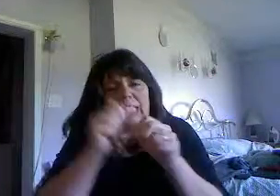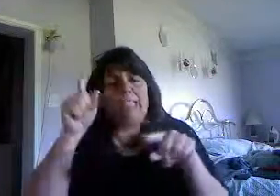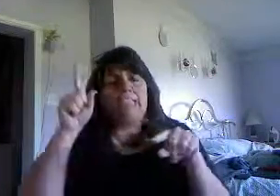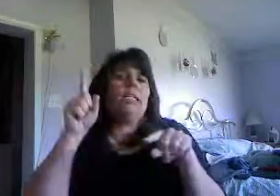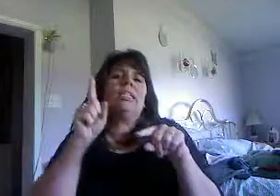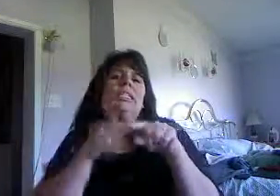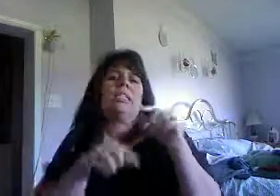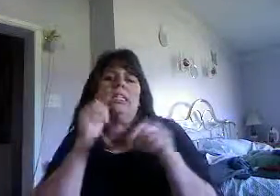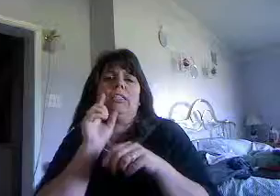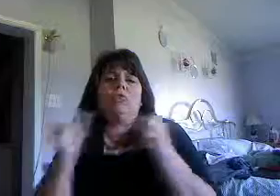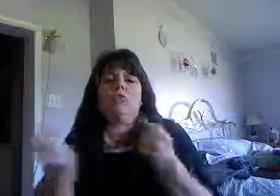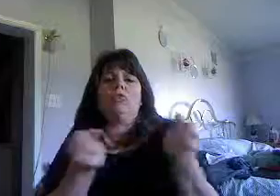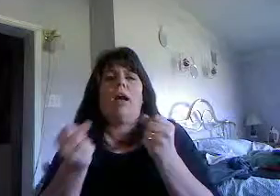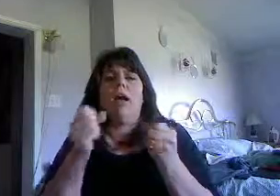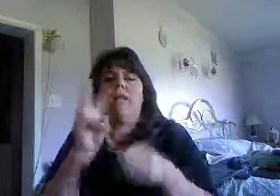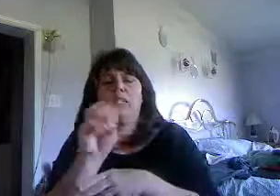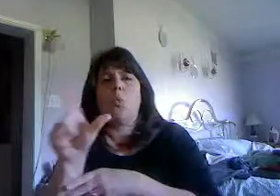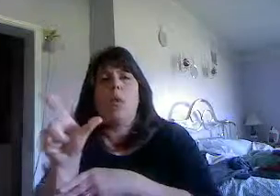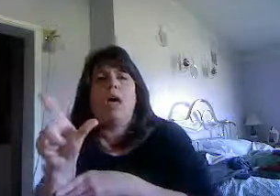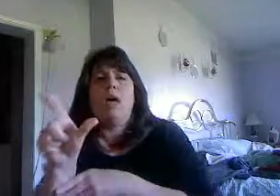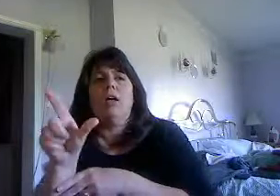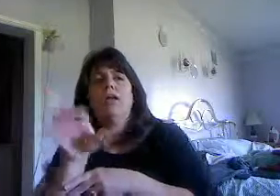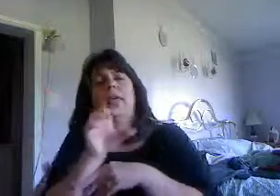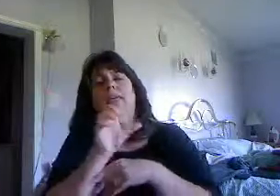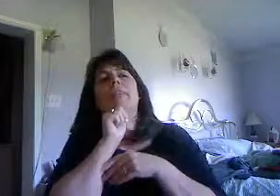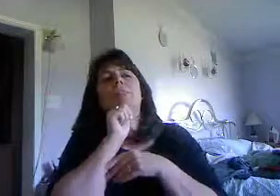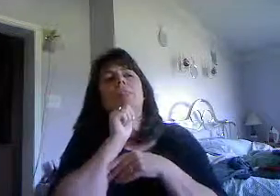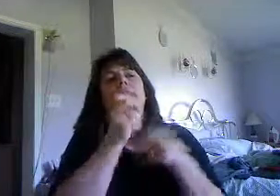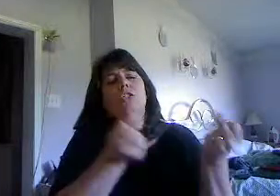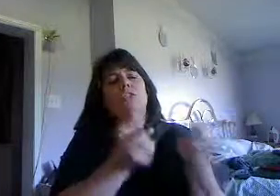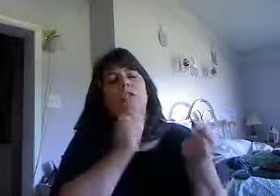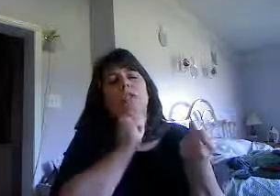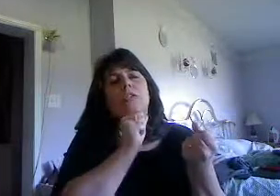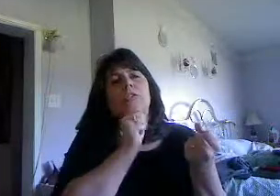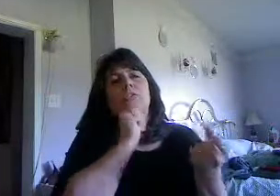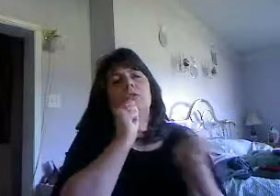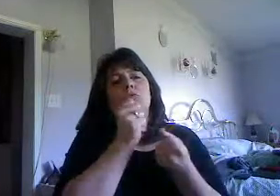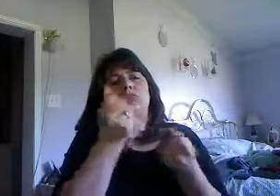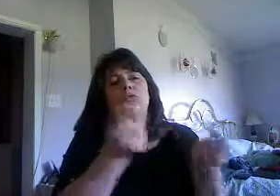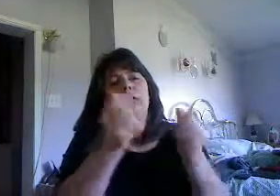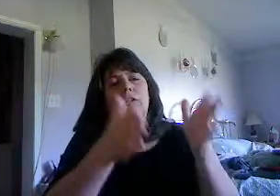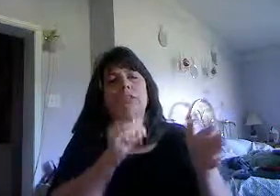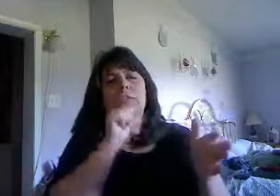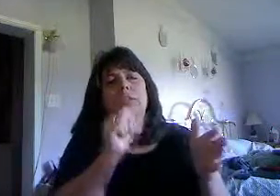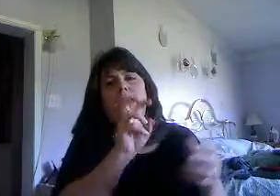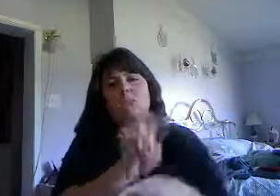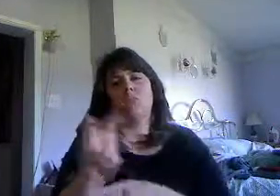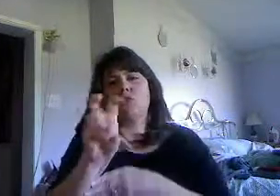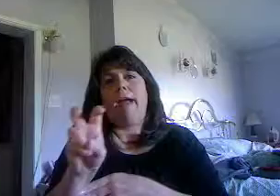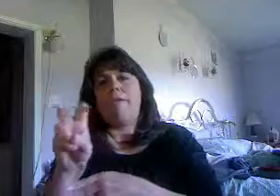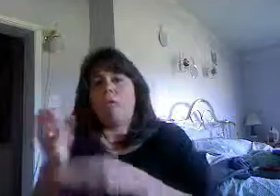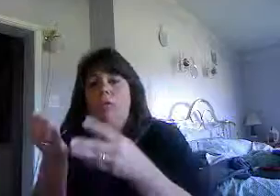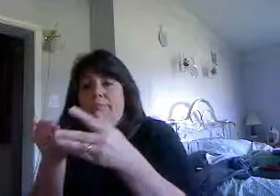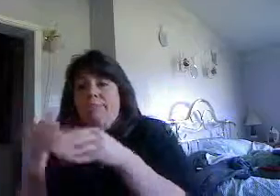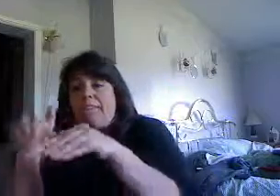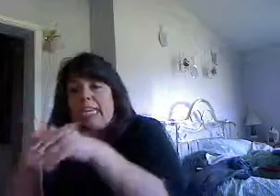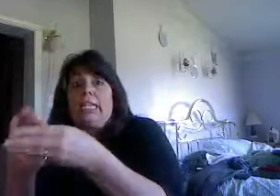A third reason for the movement of manufacturing to the suburbs is the shift of production processes from more small-scale